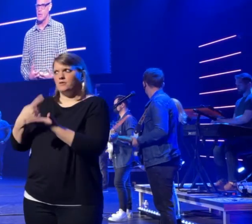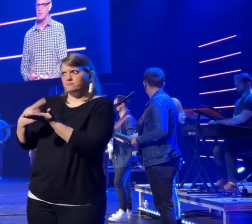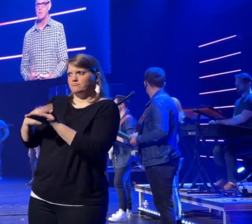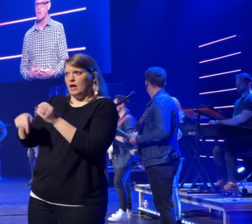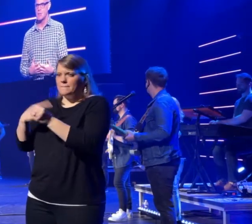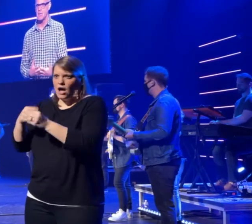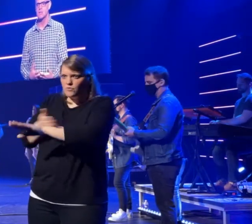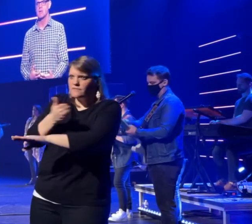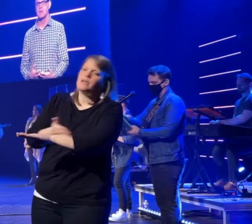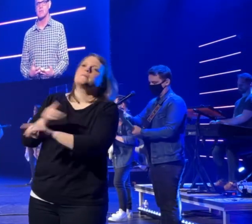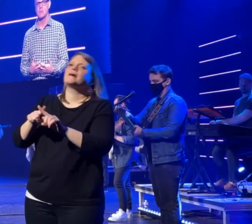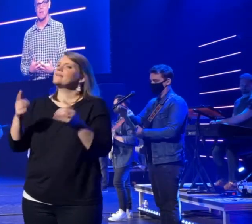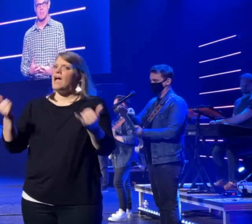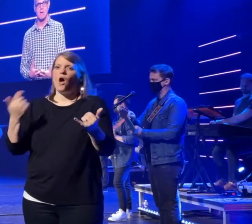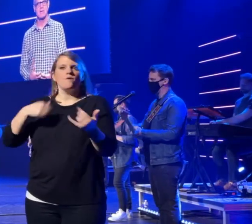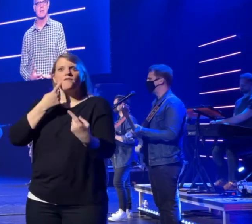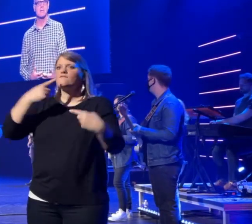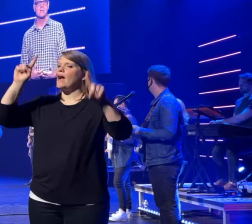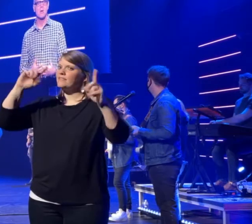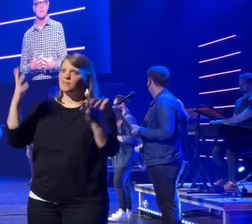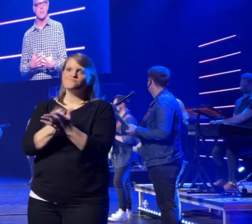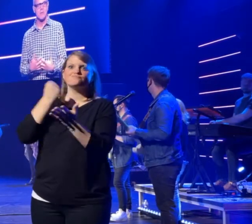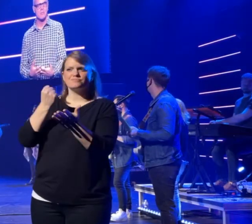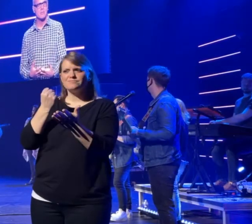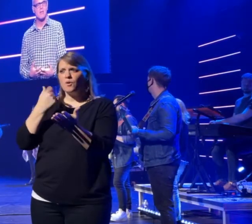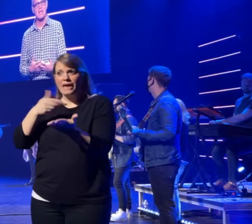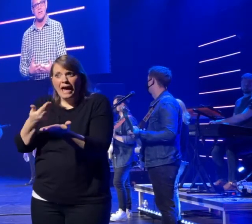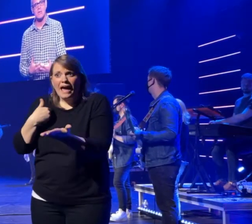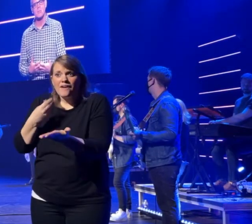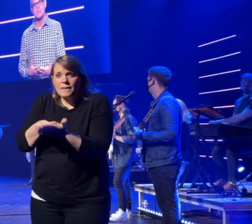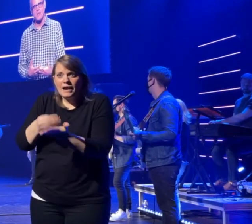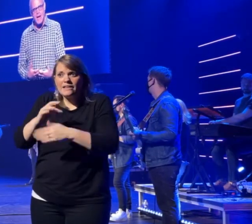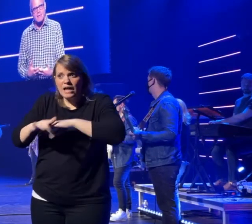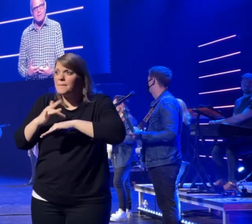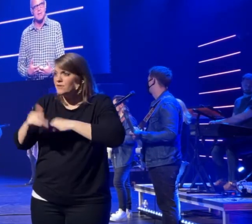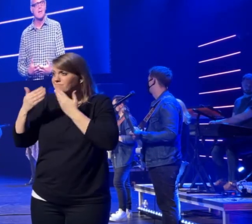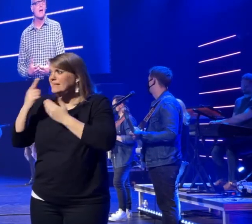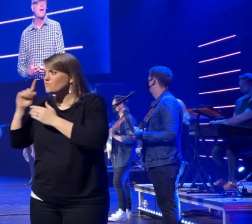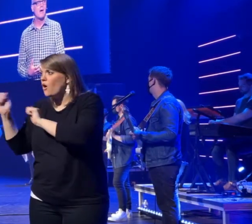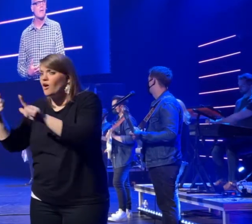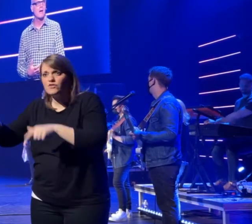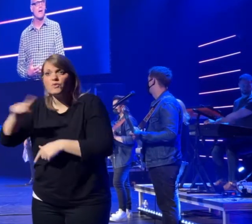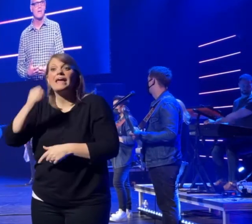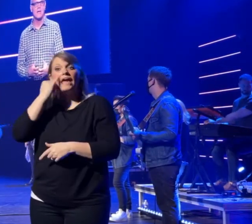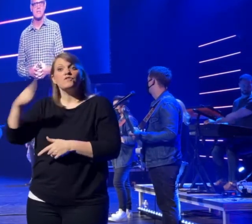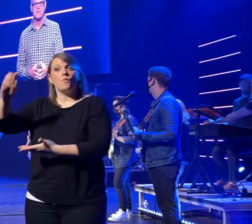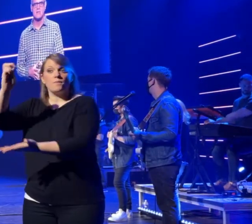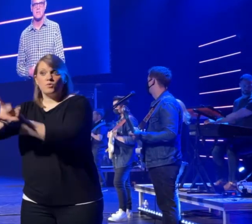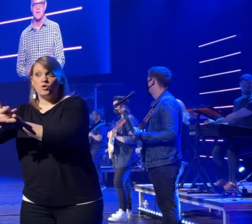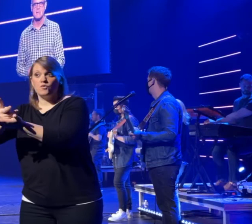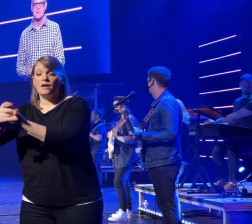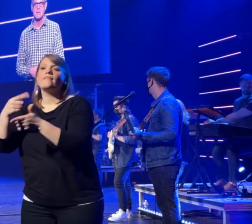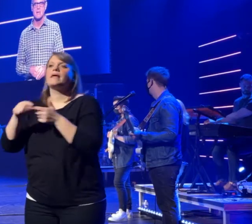ready to do it. I mean, a major renovation. We have the money, thanks to you all, so we want to approve that. If you approve that, our